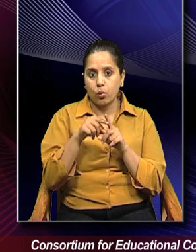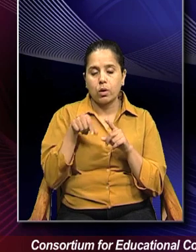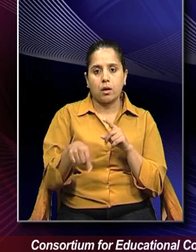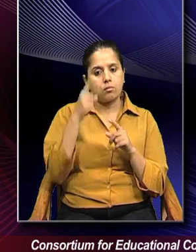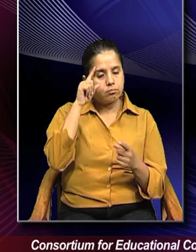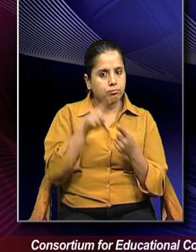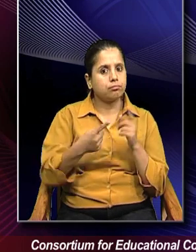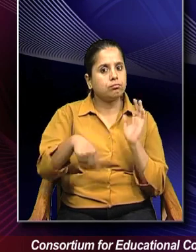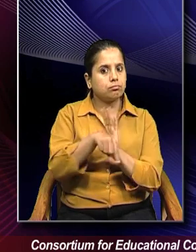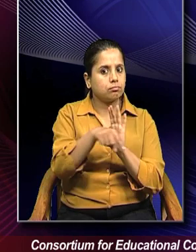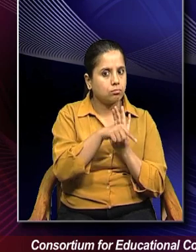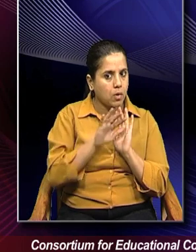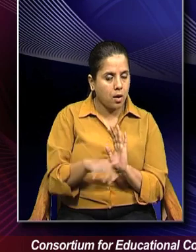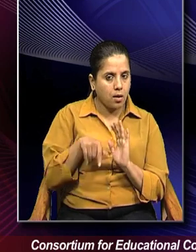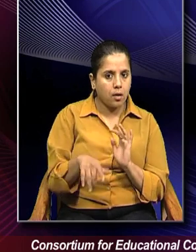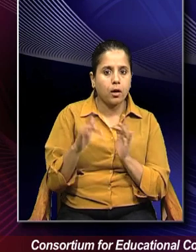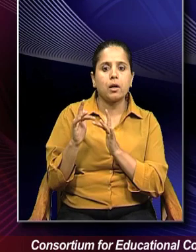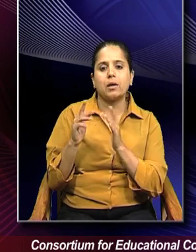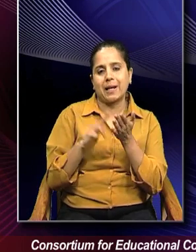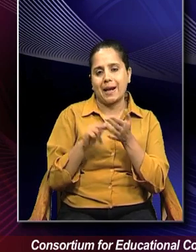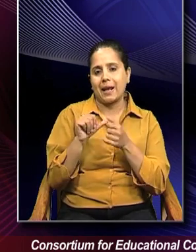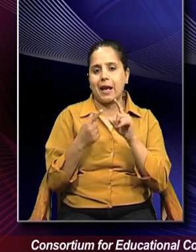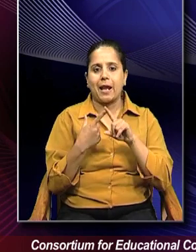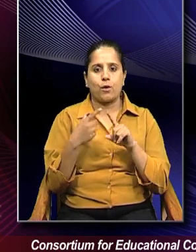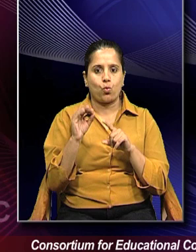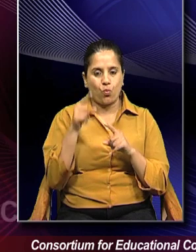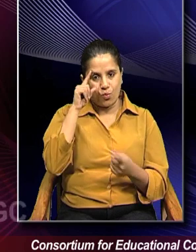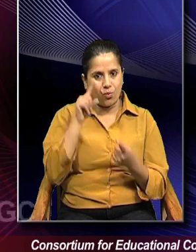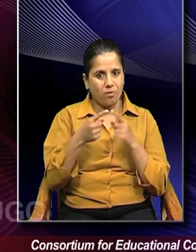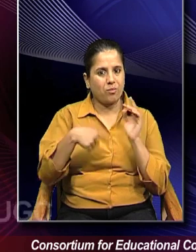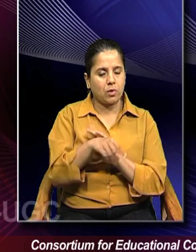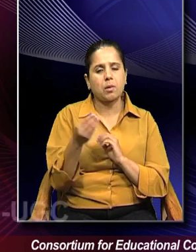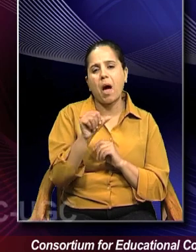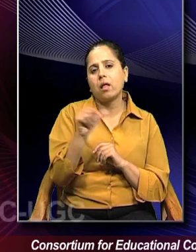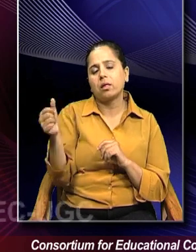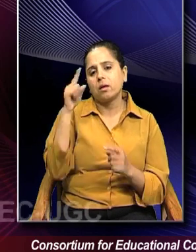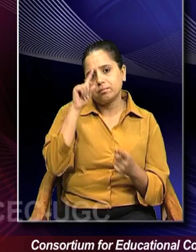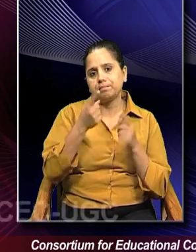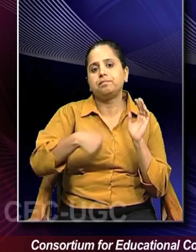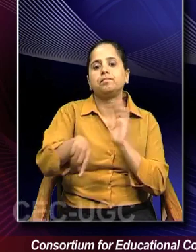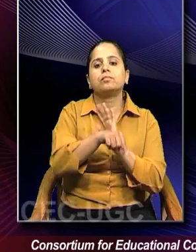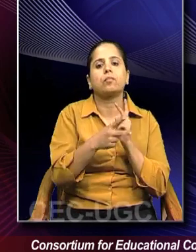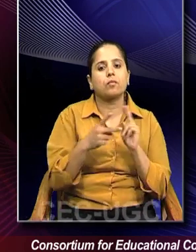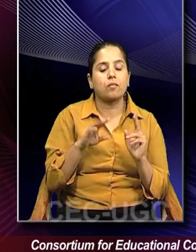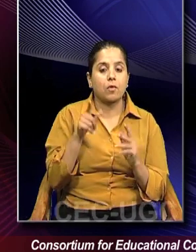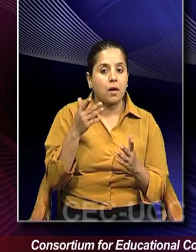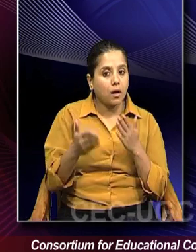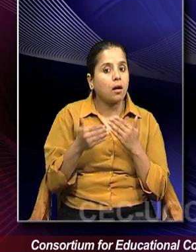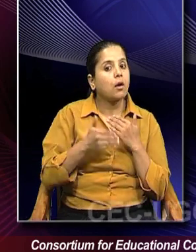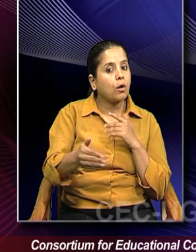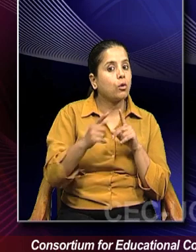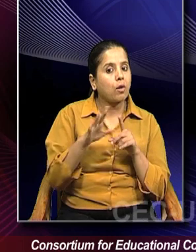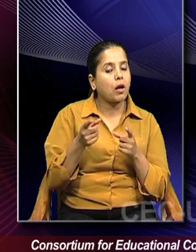treaties, creating NATO, for example, or similar other treaties through which it maintains